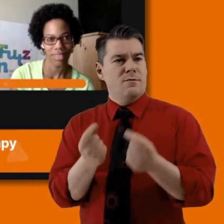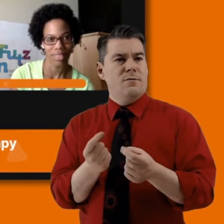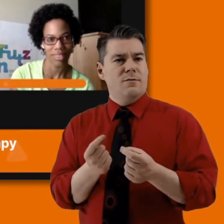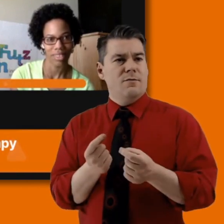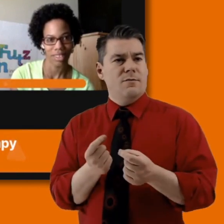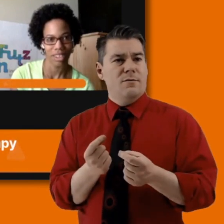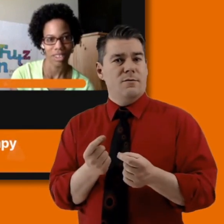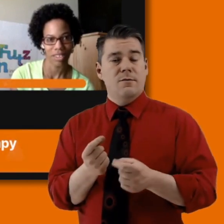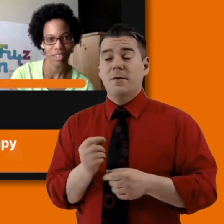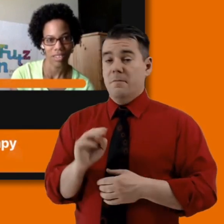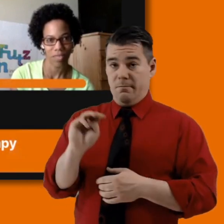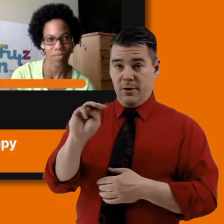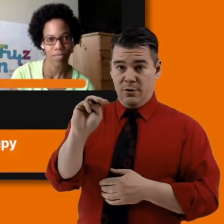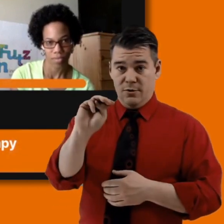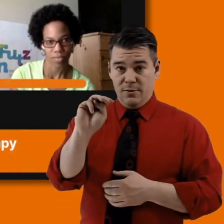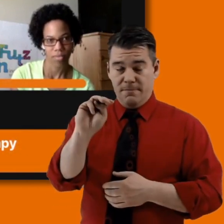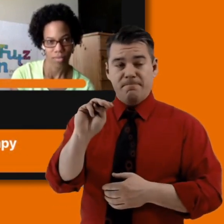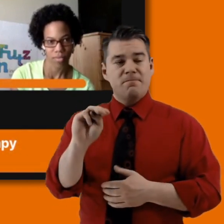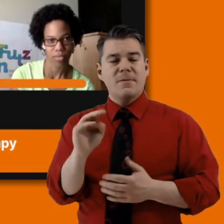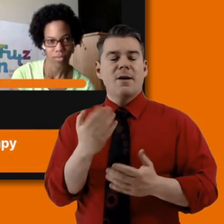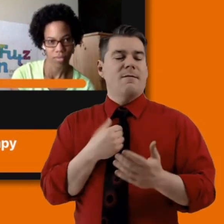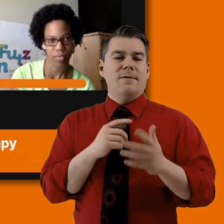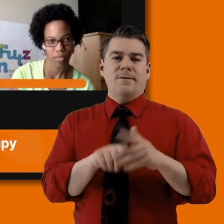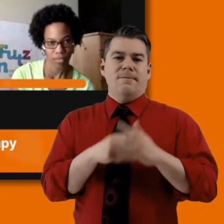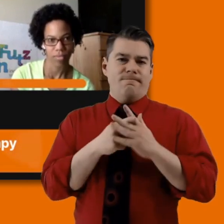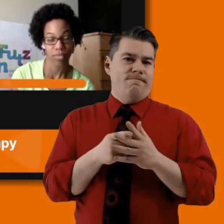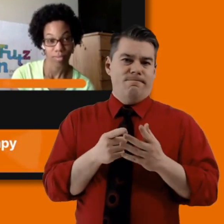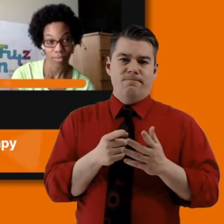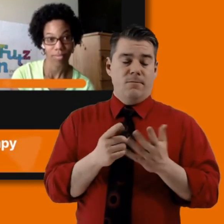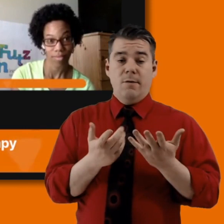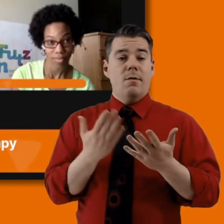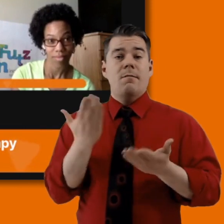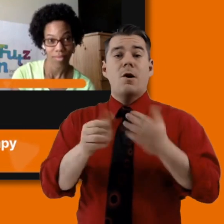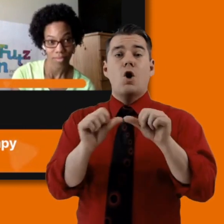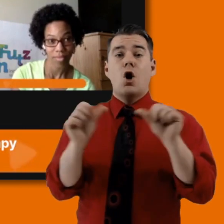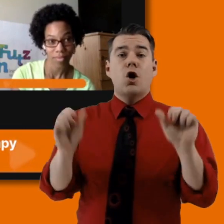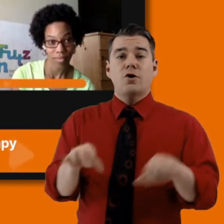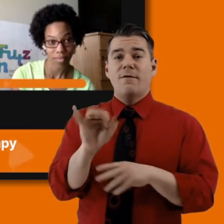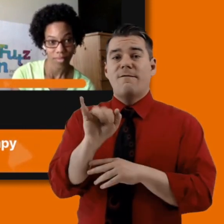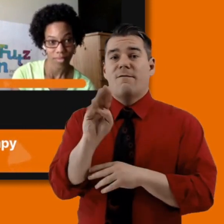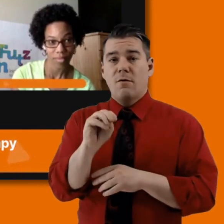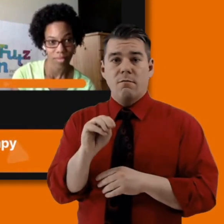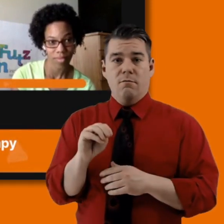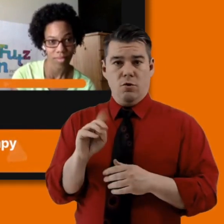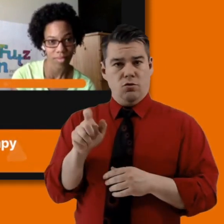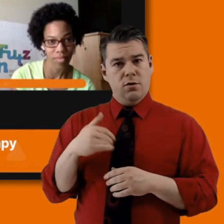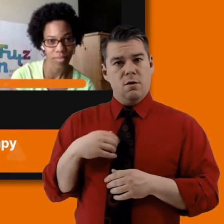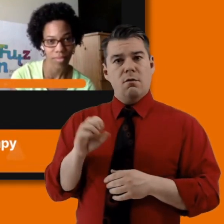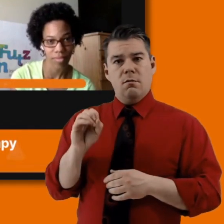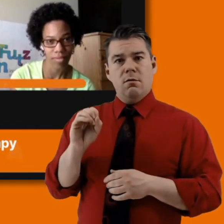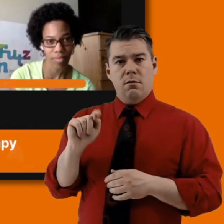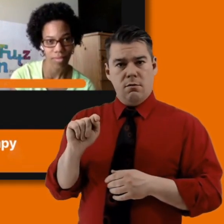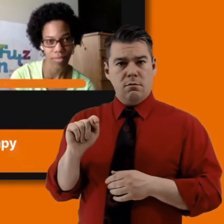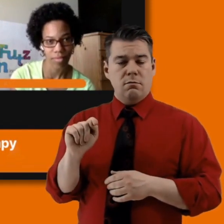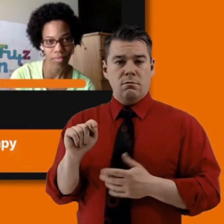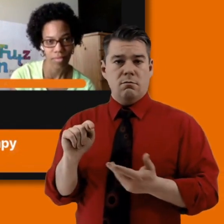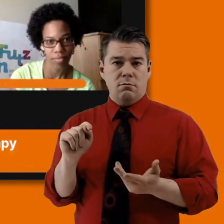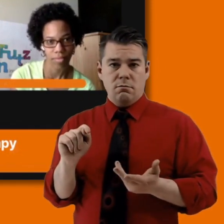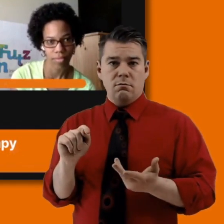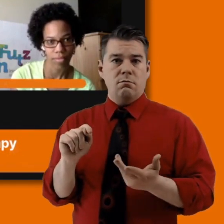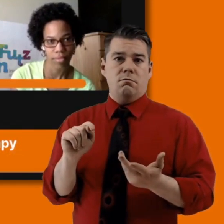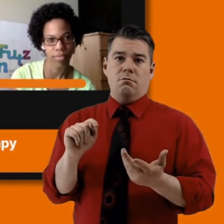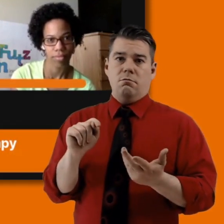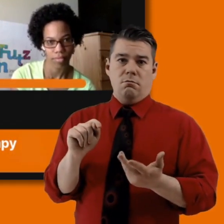There's emerging practice areas, things like an architecture firm. Architecture firms should have occupational therapists or occupational